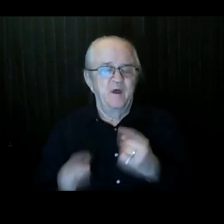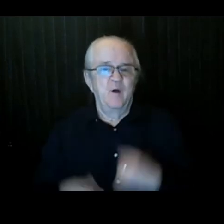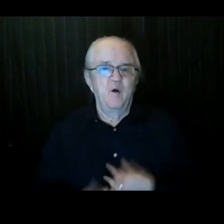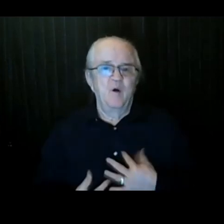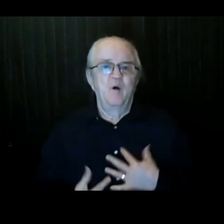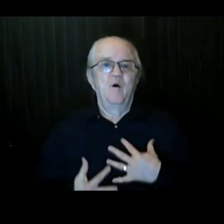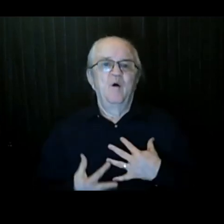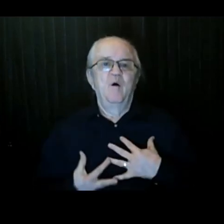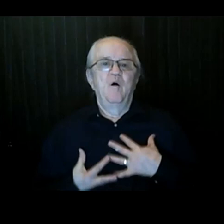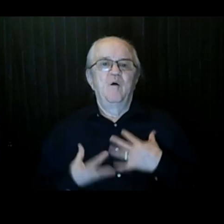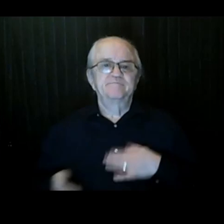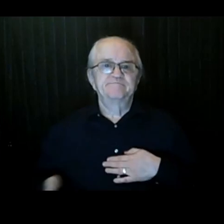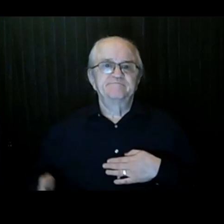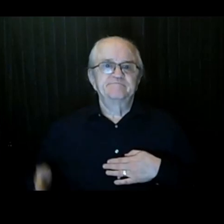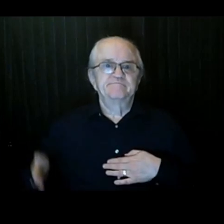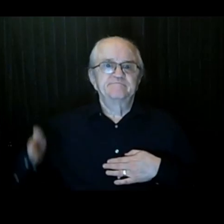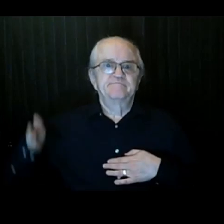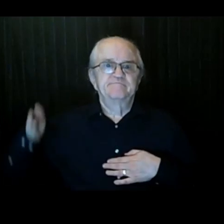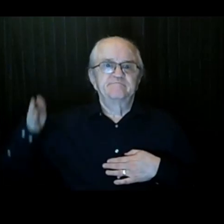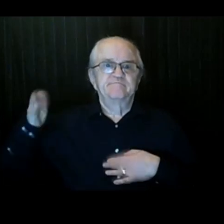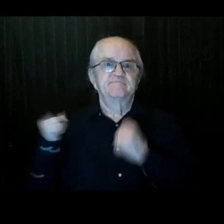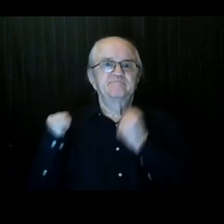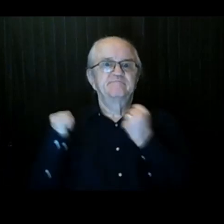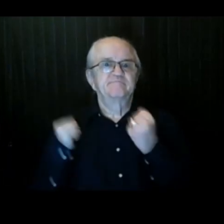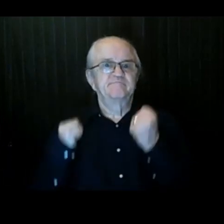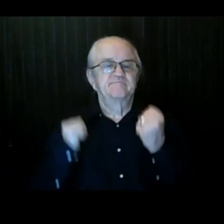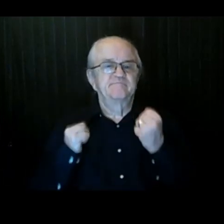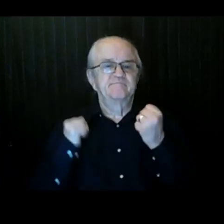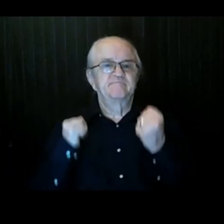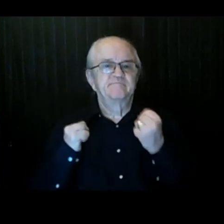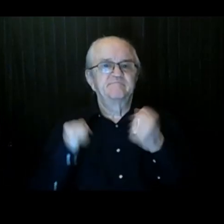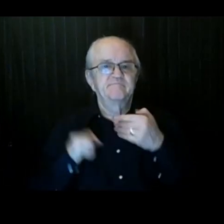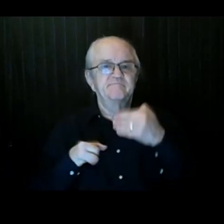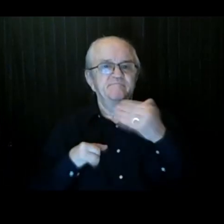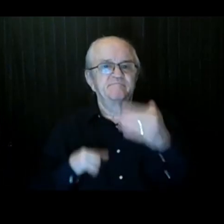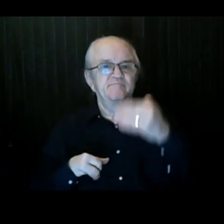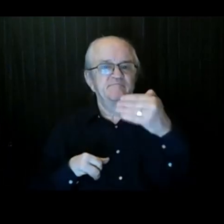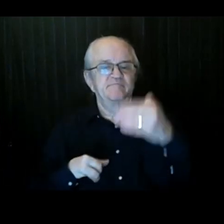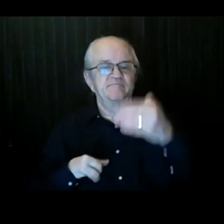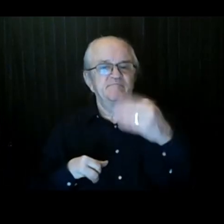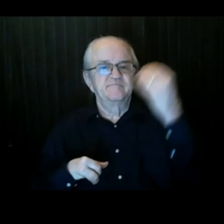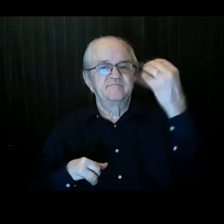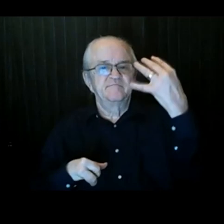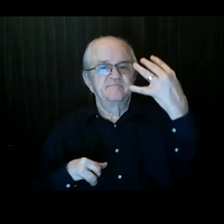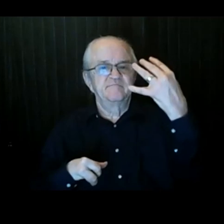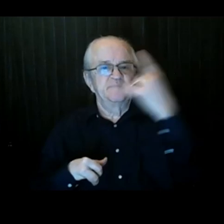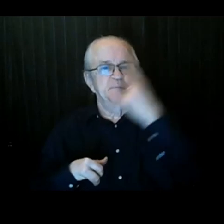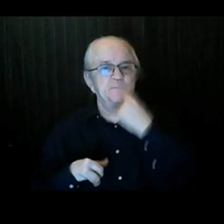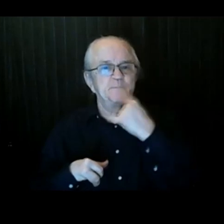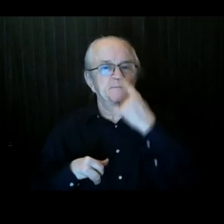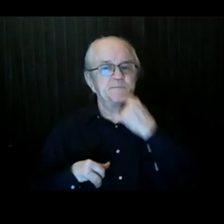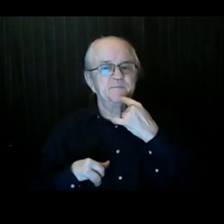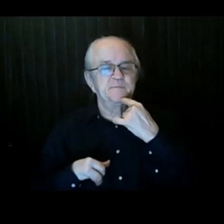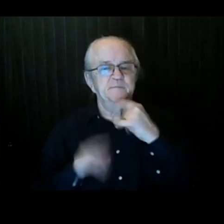I put Vicky's window up and we drove away, and we were a couple blocks at a red light and the light started to change.